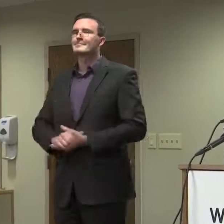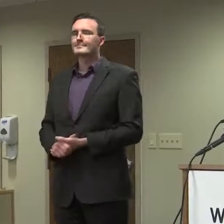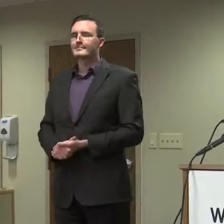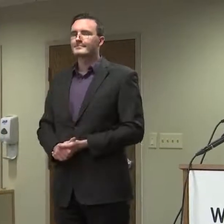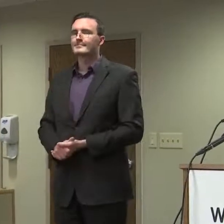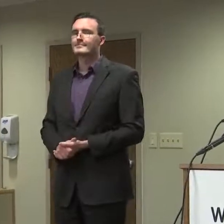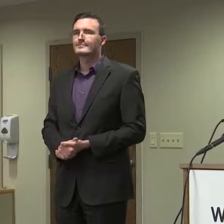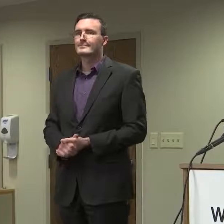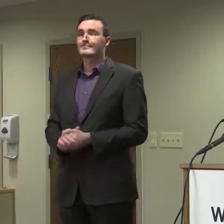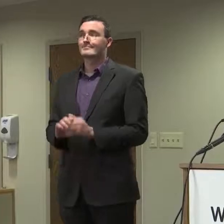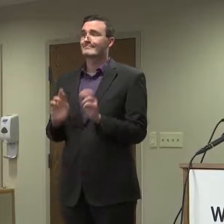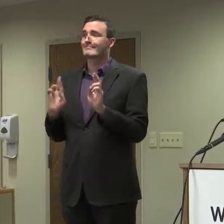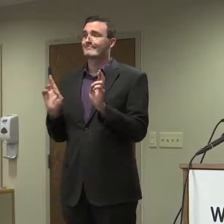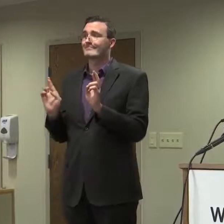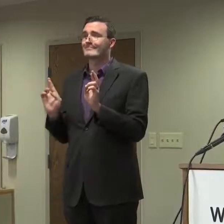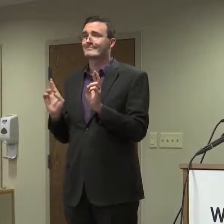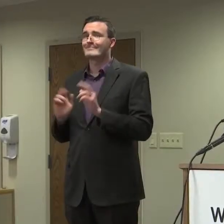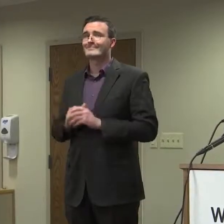Everyone good?